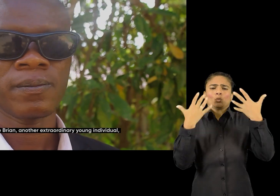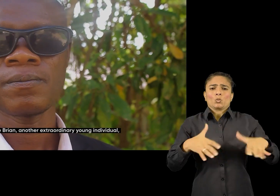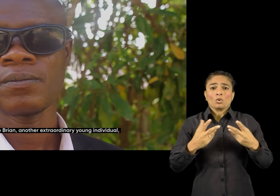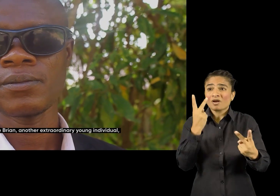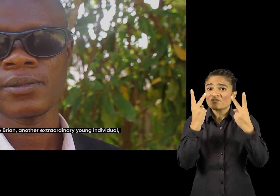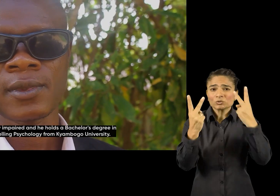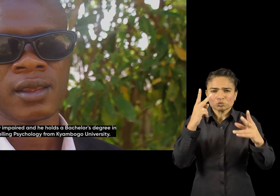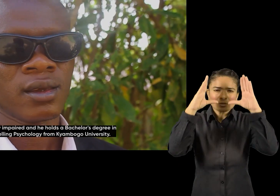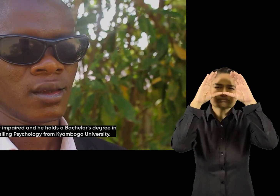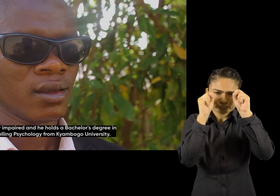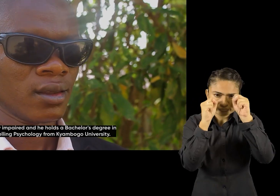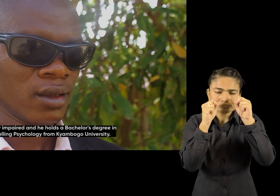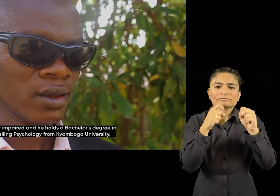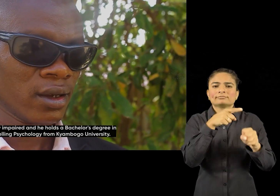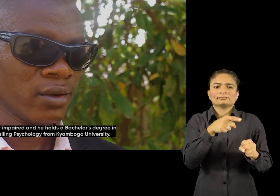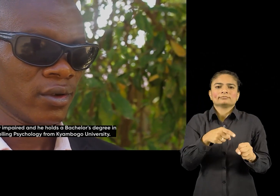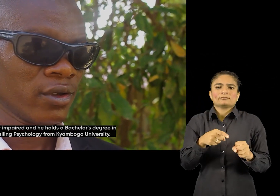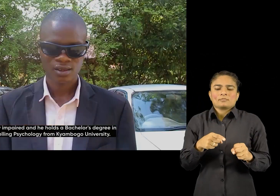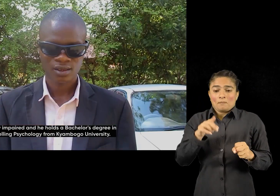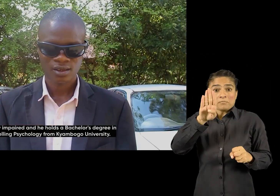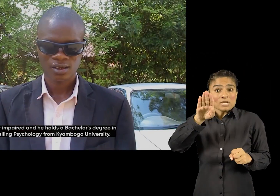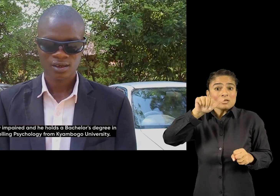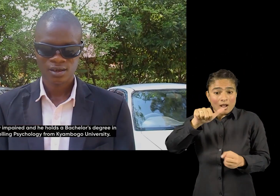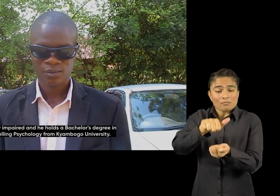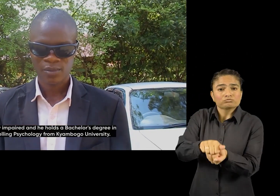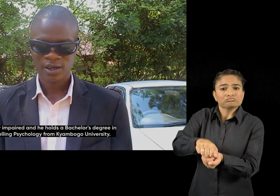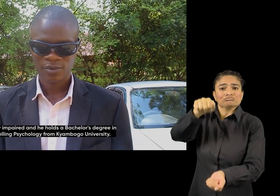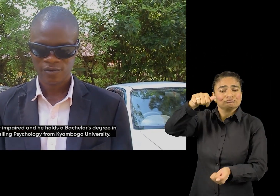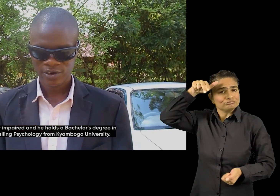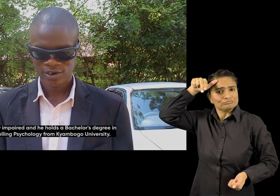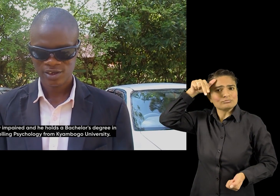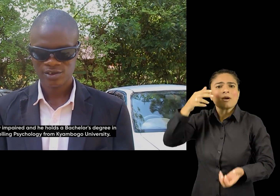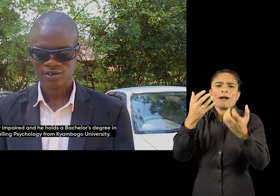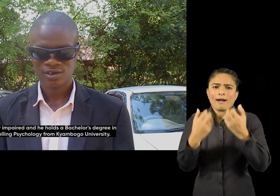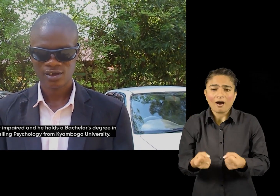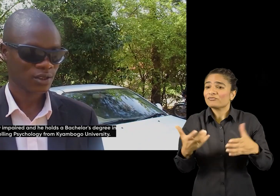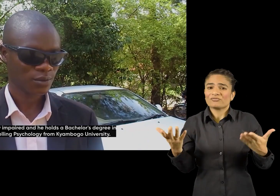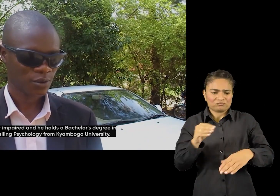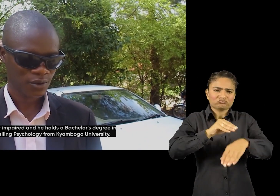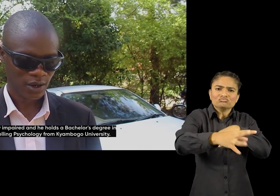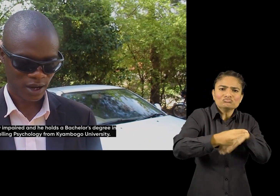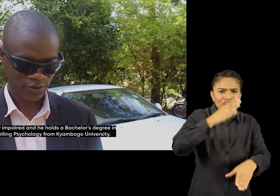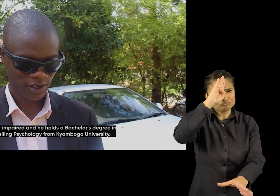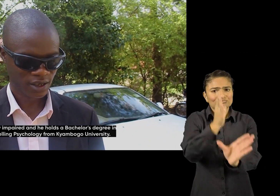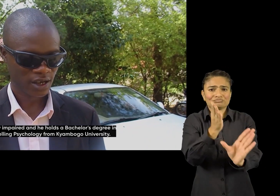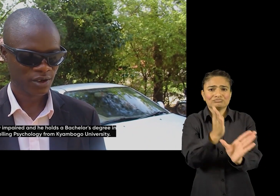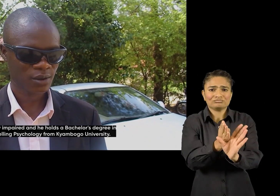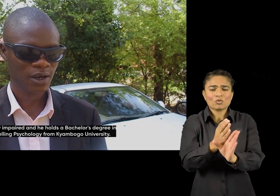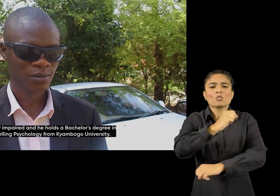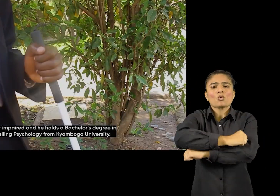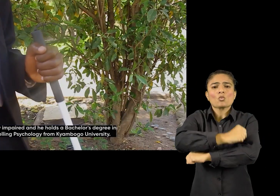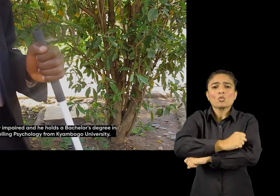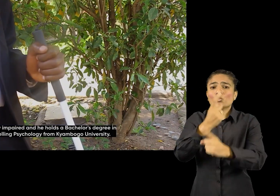young individual, is visually impaired and he holds a bachelor's degree in counseling psychology